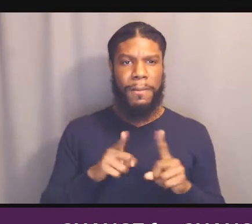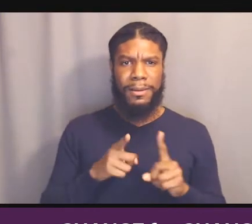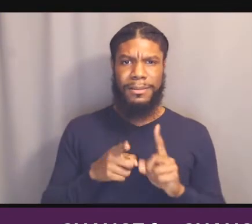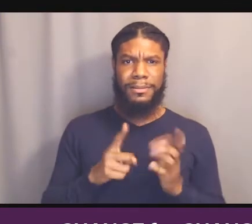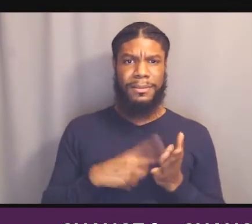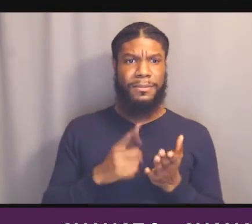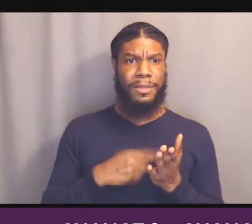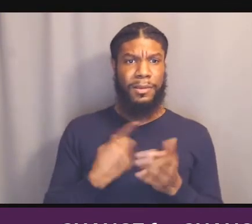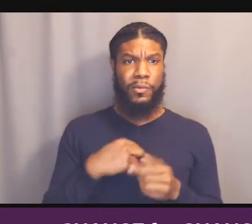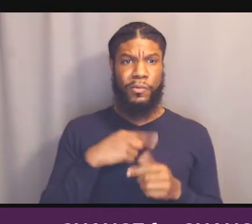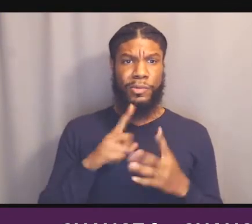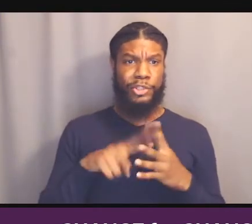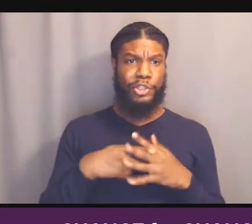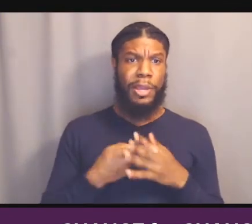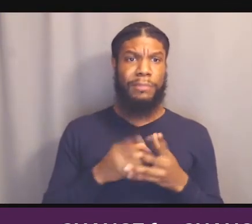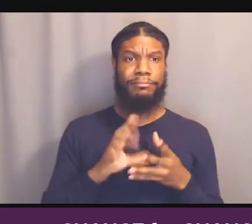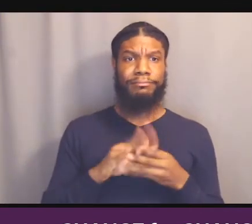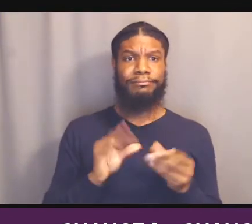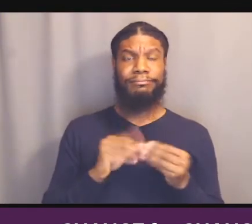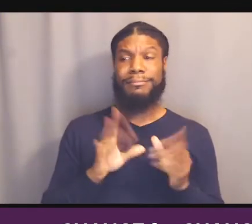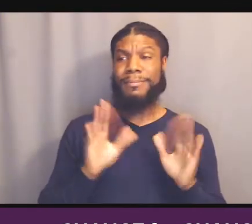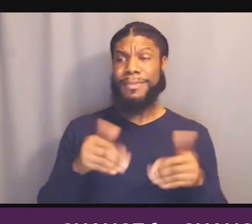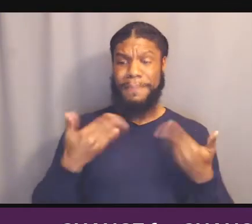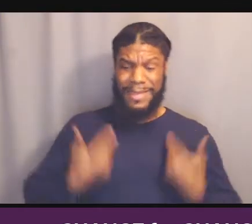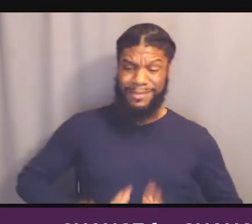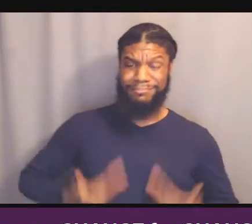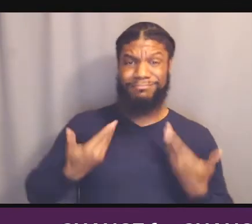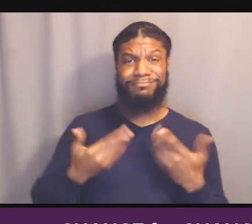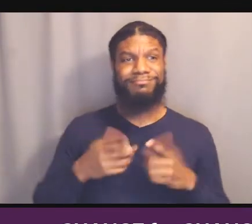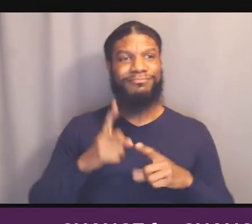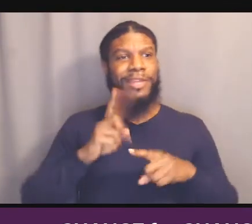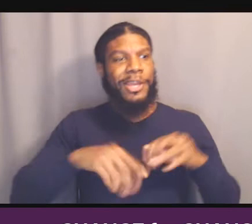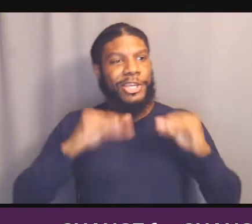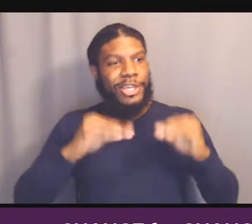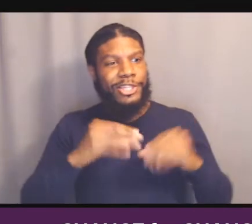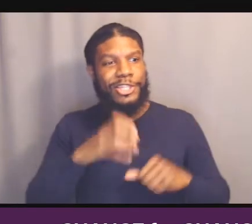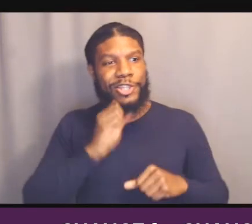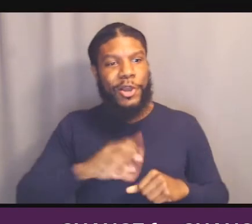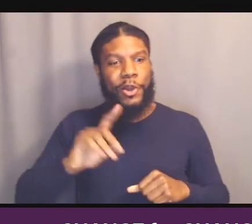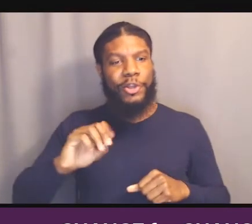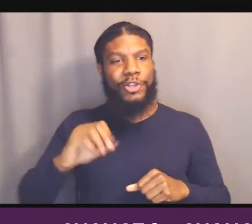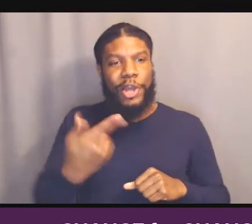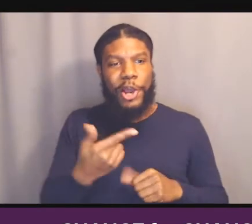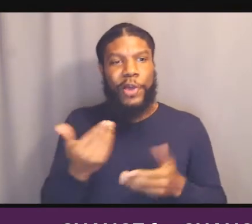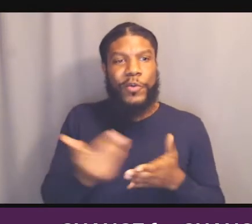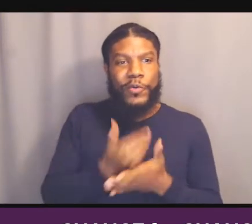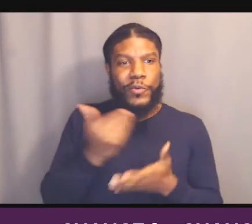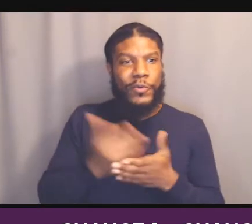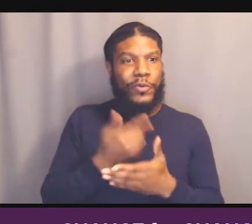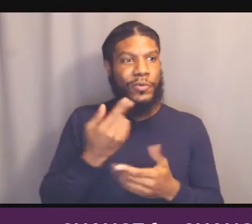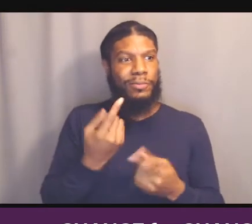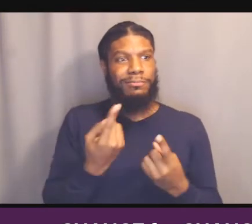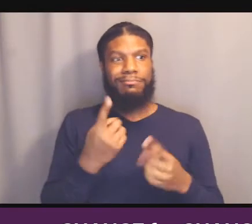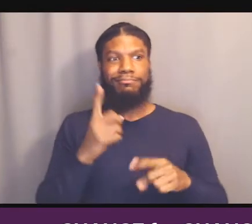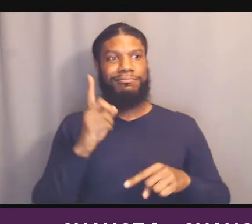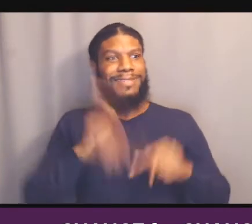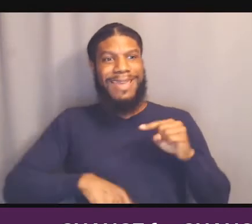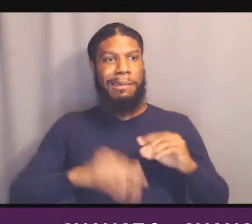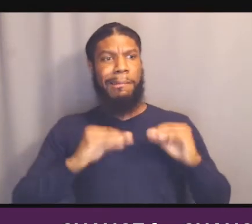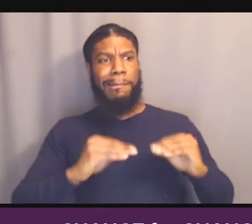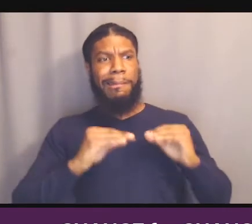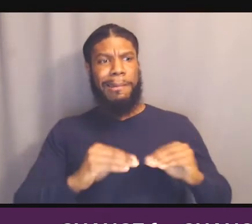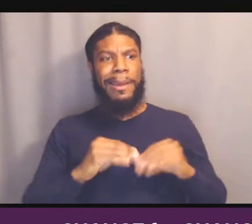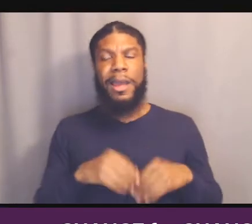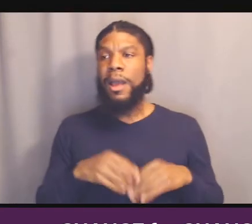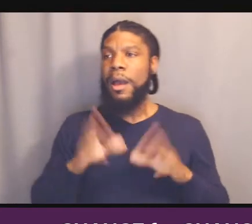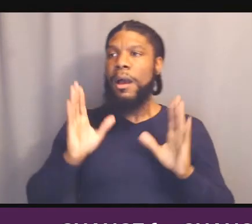who I am, right? Right? There ain't no need. You can't teach an old dog new tricks. That's just who I am. I've been this way. When the